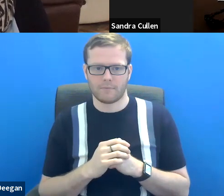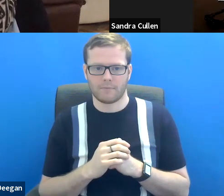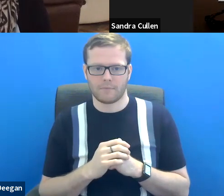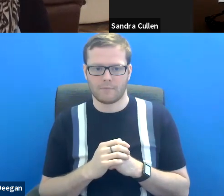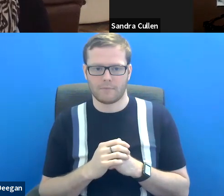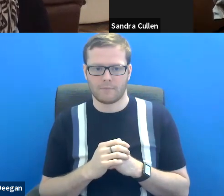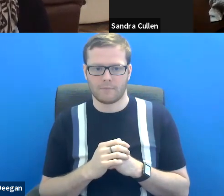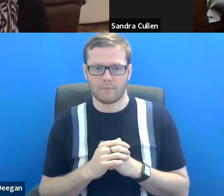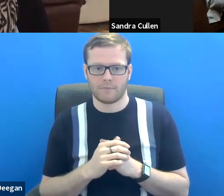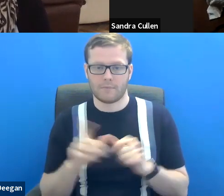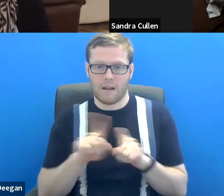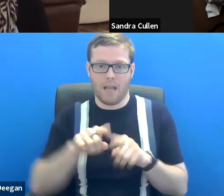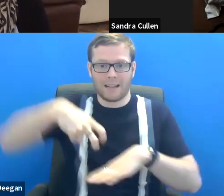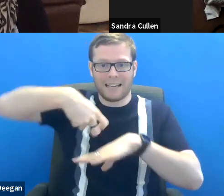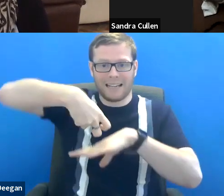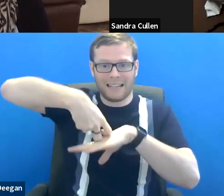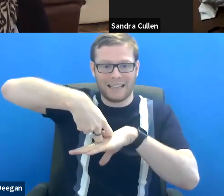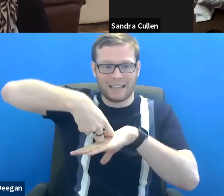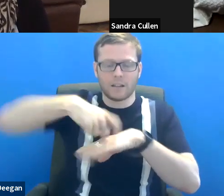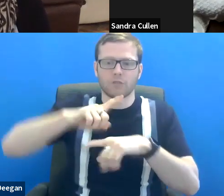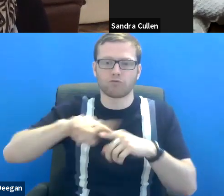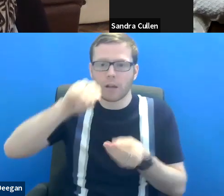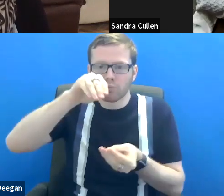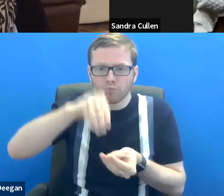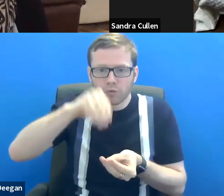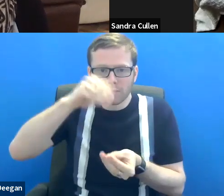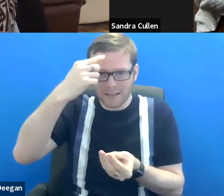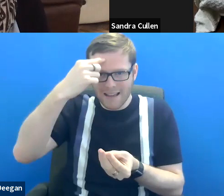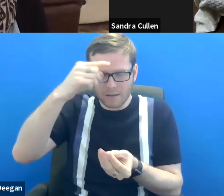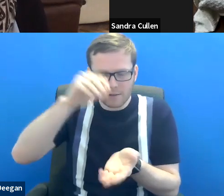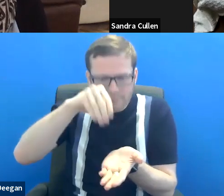be like this on their knees and try to kiss the forehead.